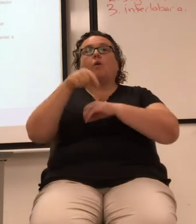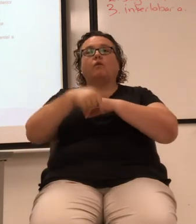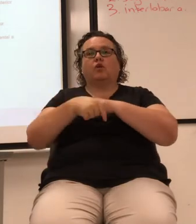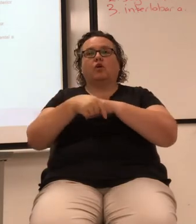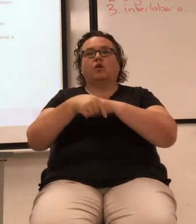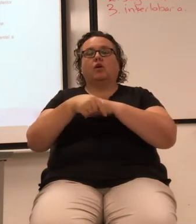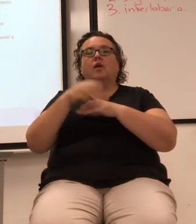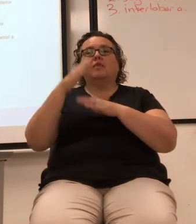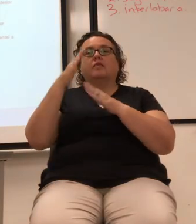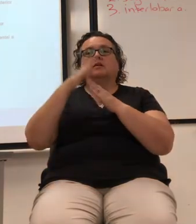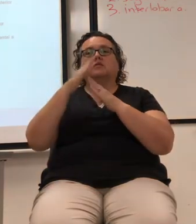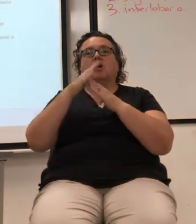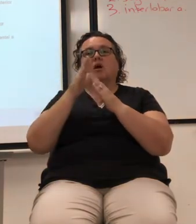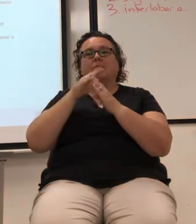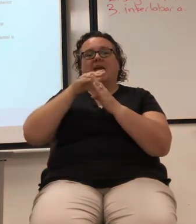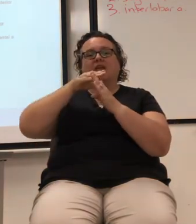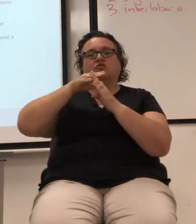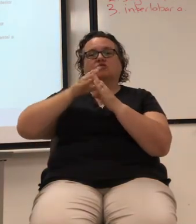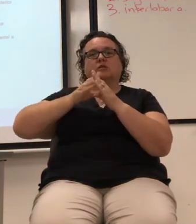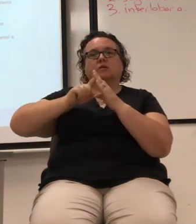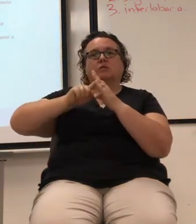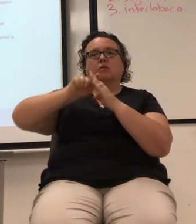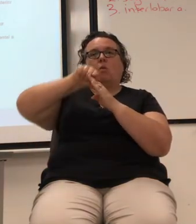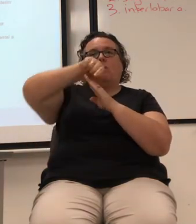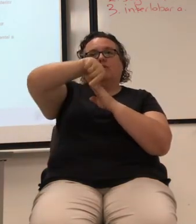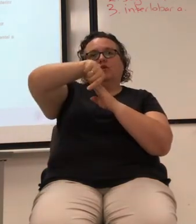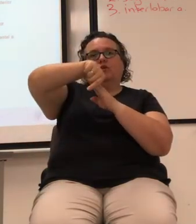top edge of the pyramids.